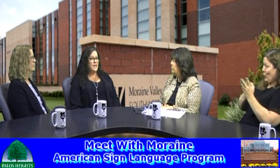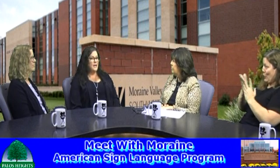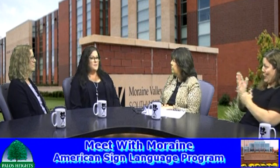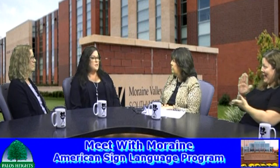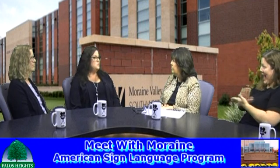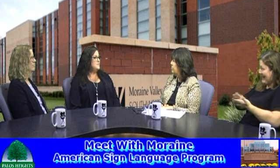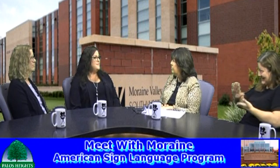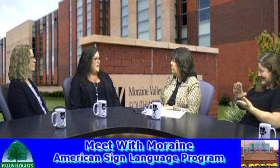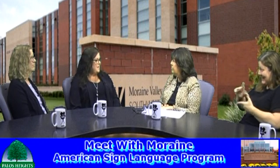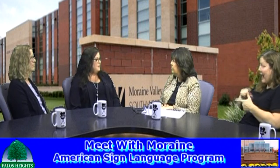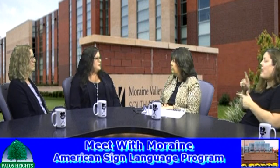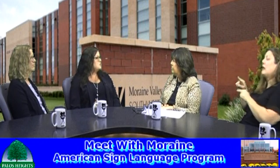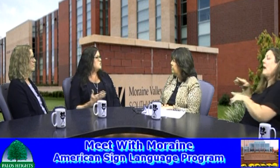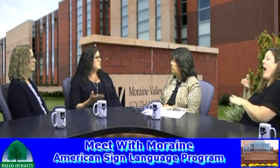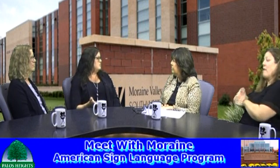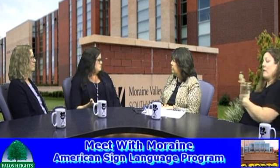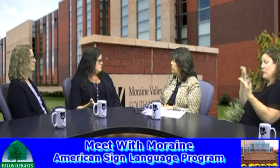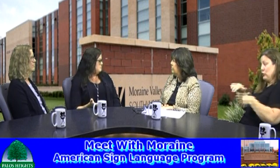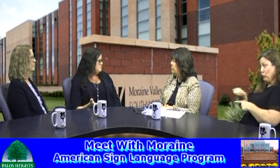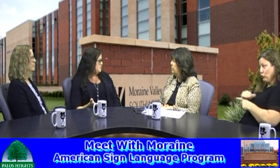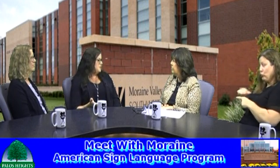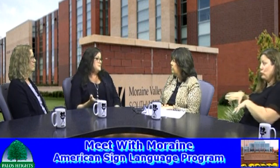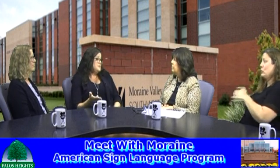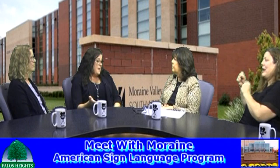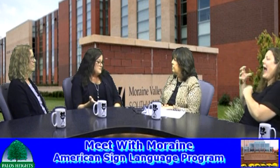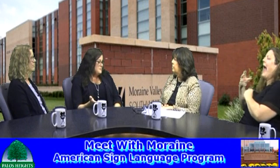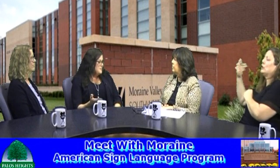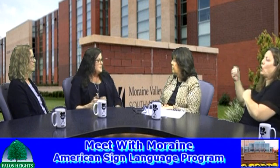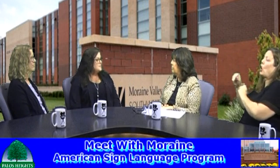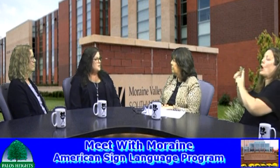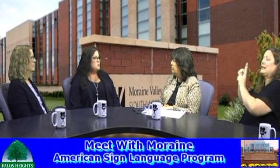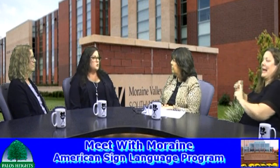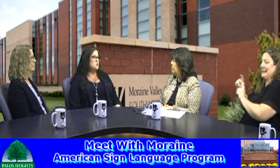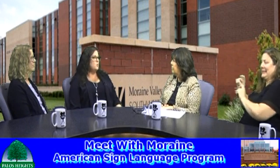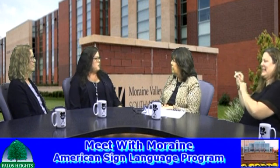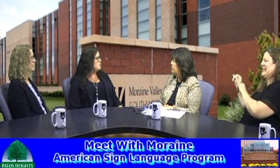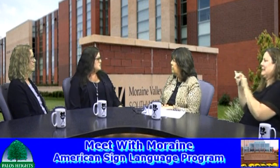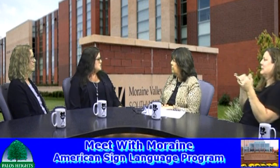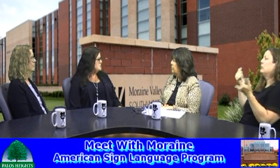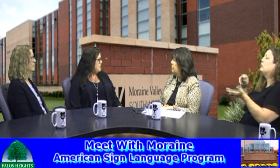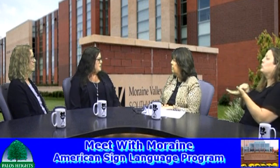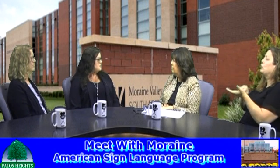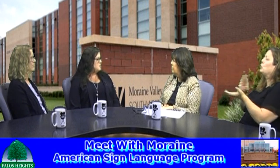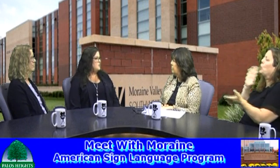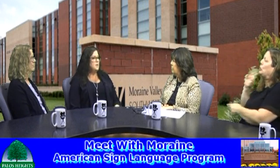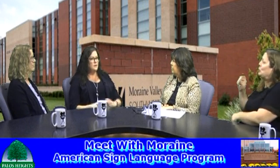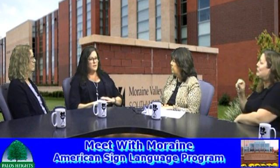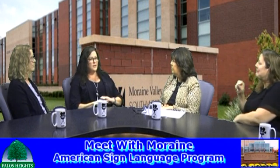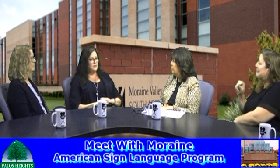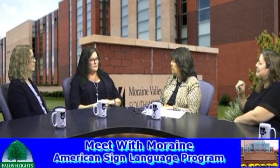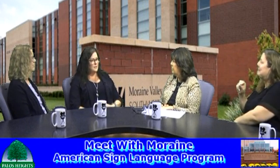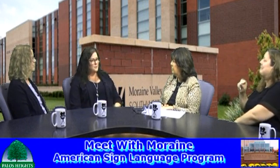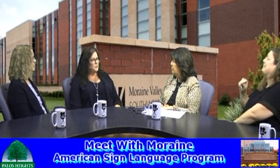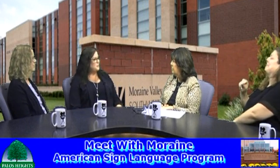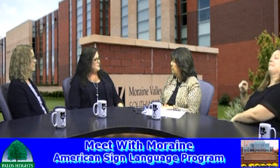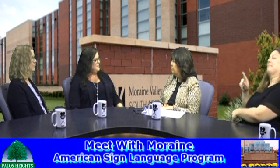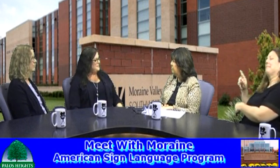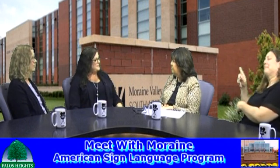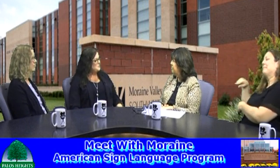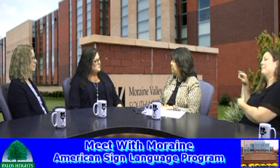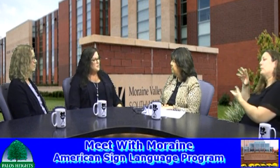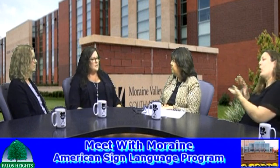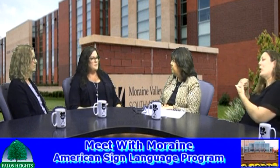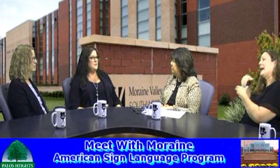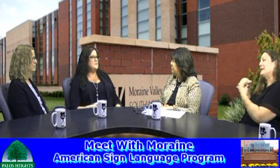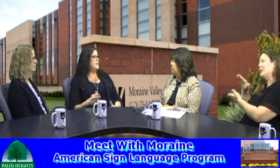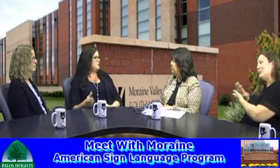college, and then you would take an external test similar to what nurses would take. So they learn in